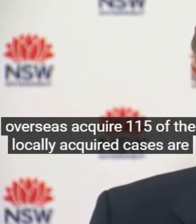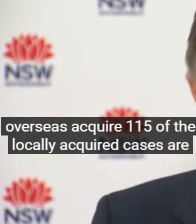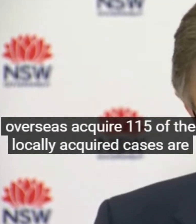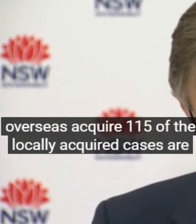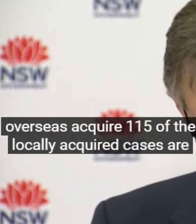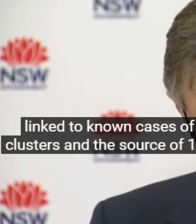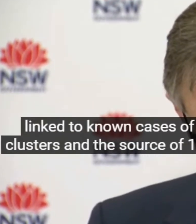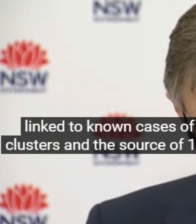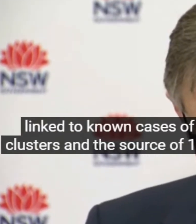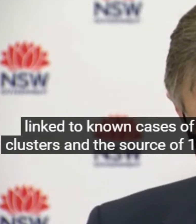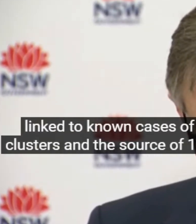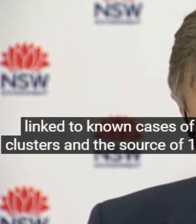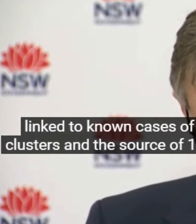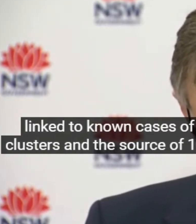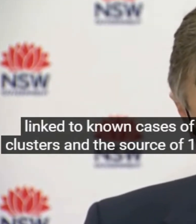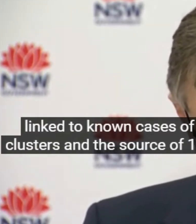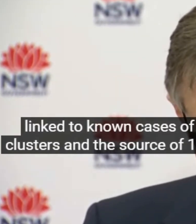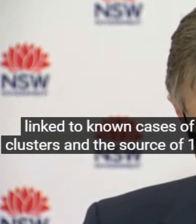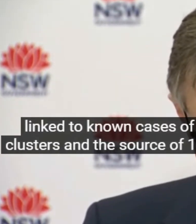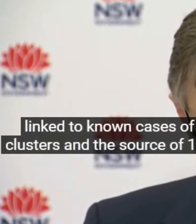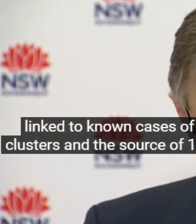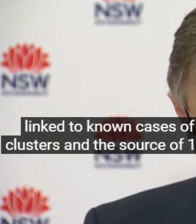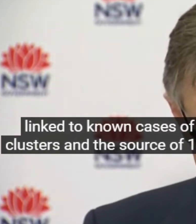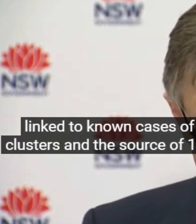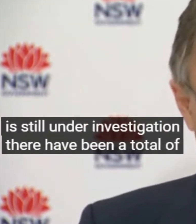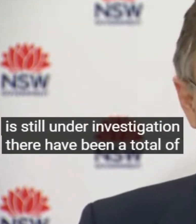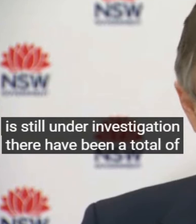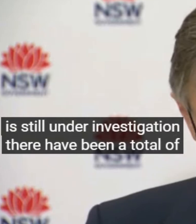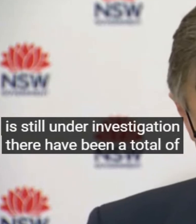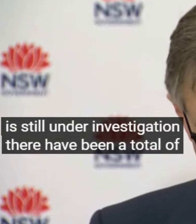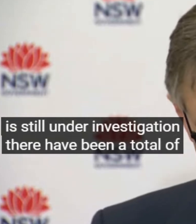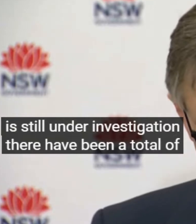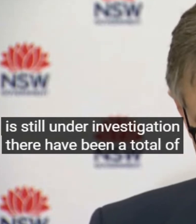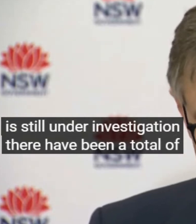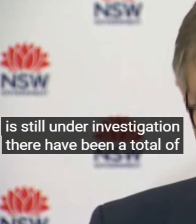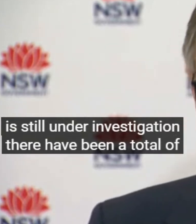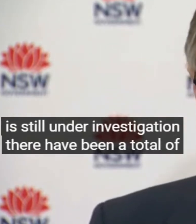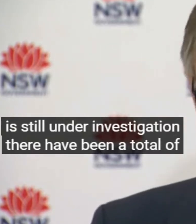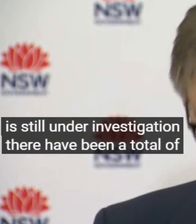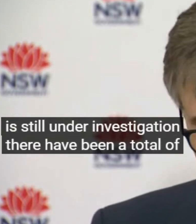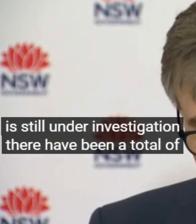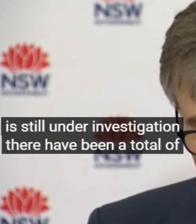still under investigation. There have been a total of 3,427 locally